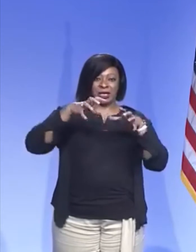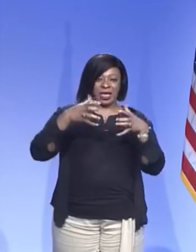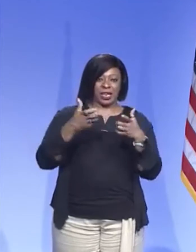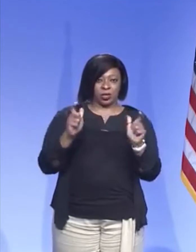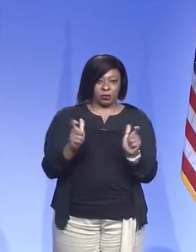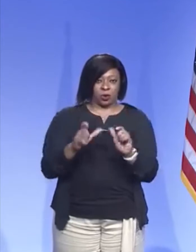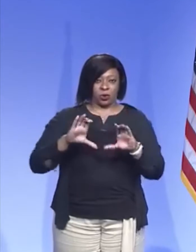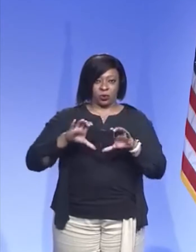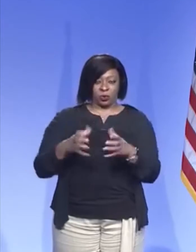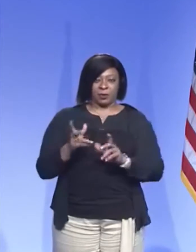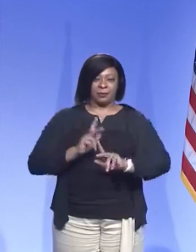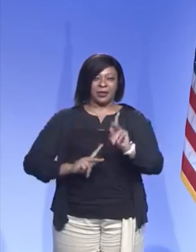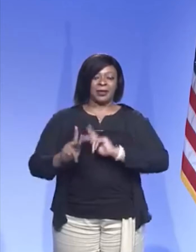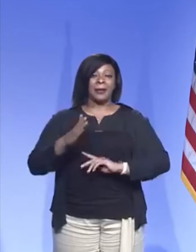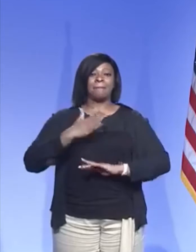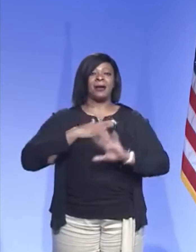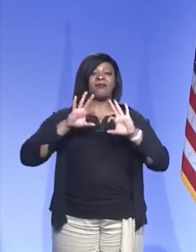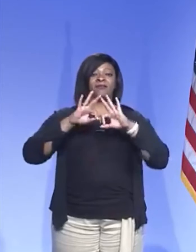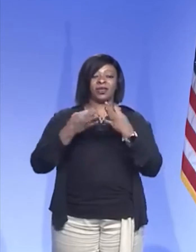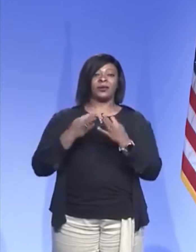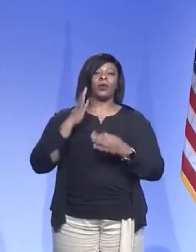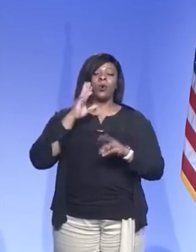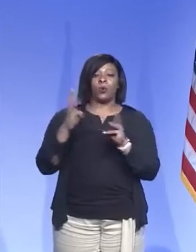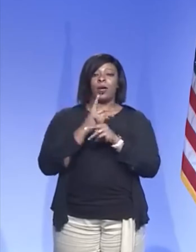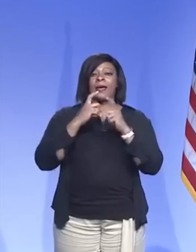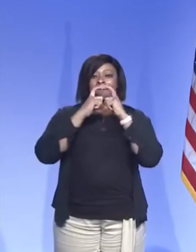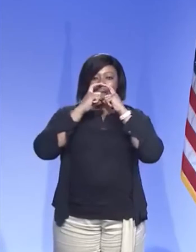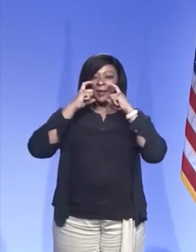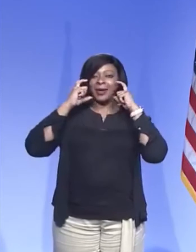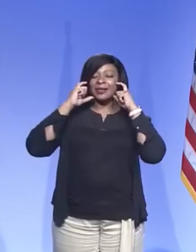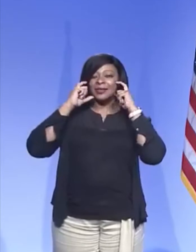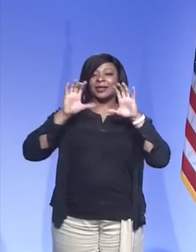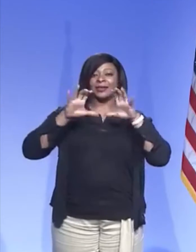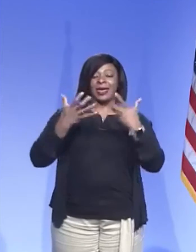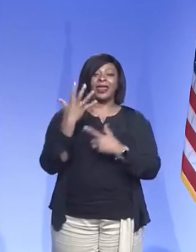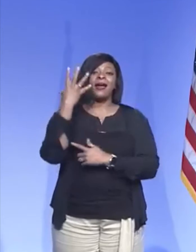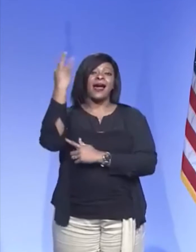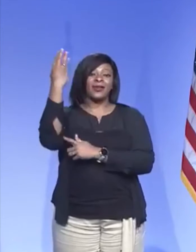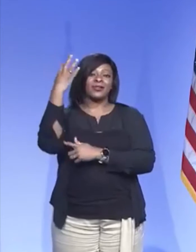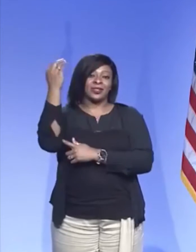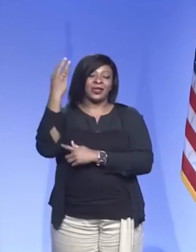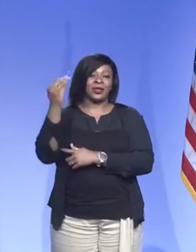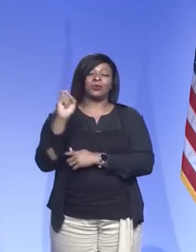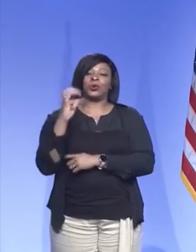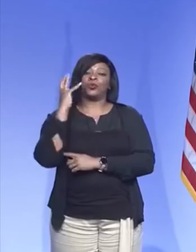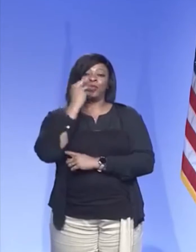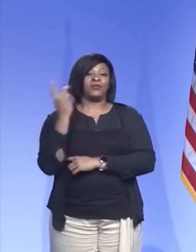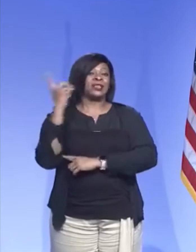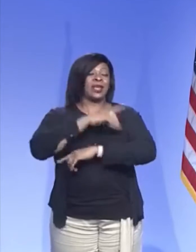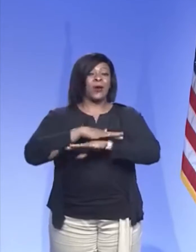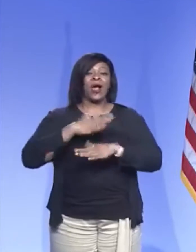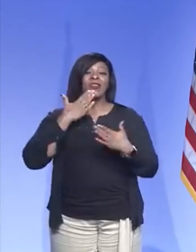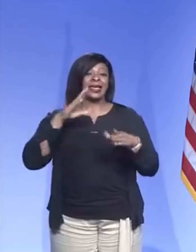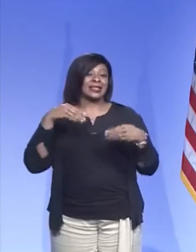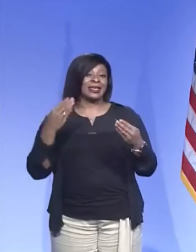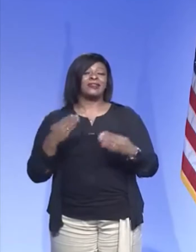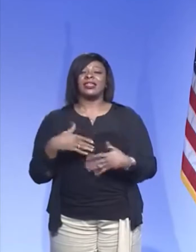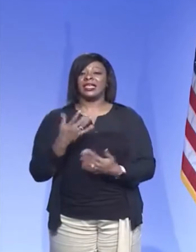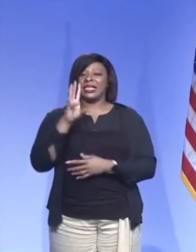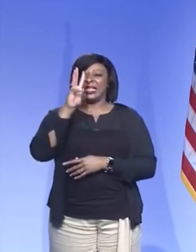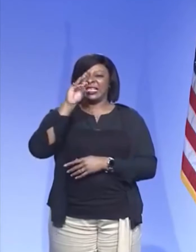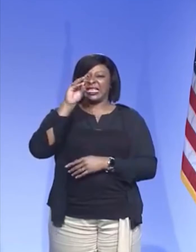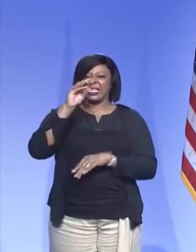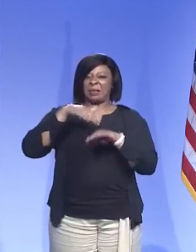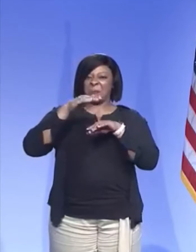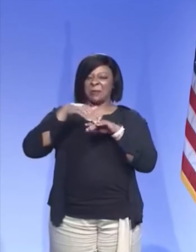small groups, and my family will be wearing masks and gathering outside. It's supposed to be a beautiful day on Thanksgiving, 60+